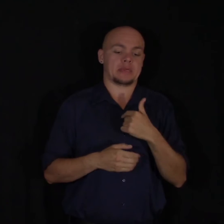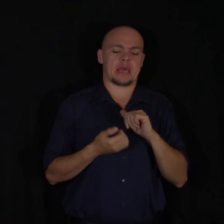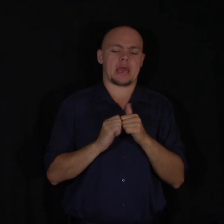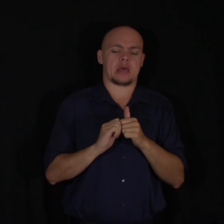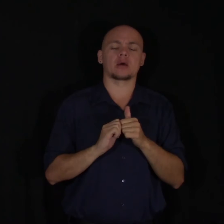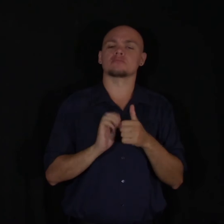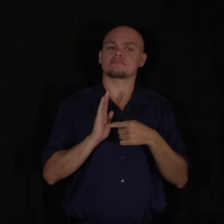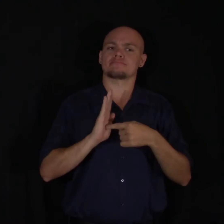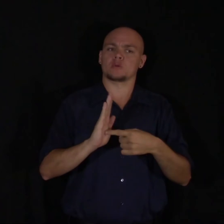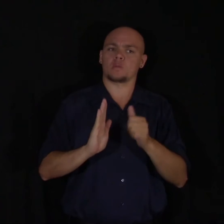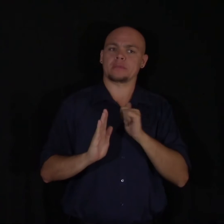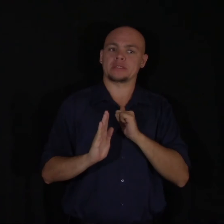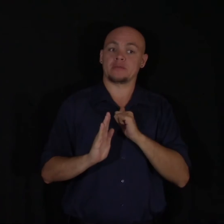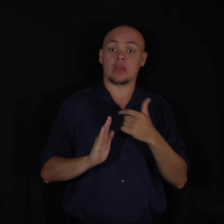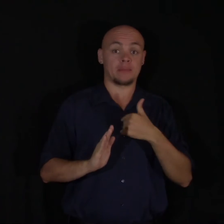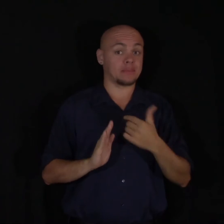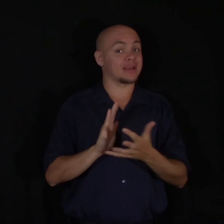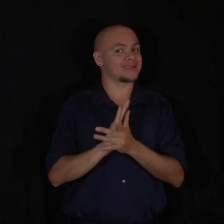And I do it well.